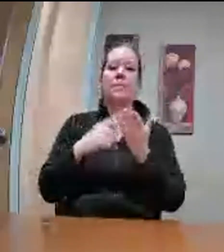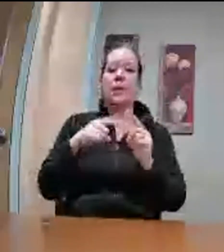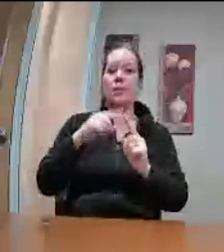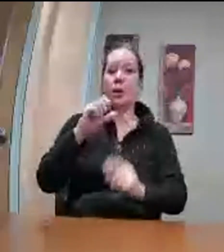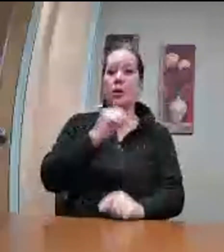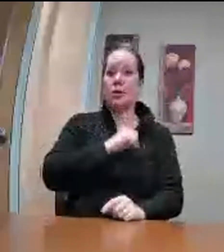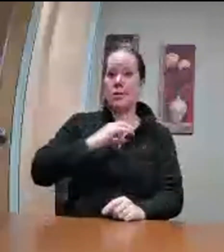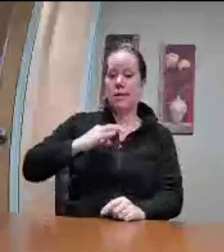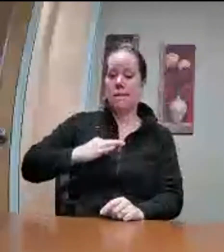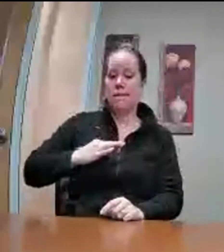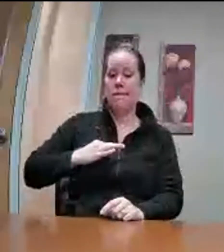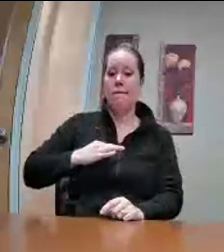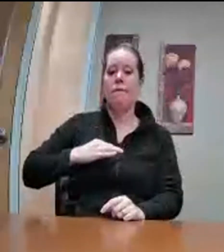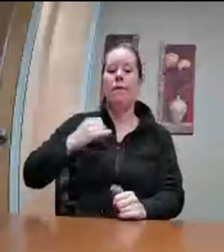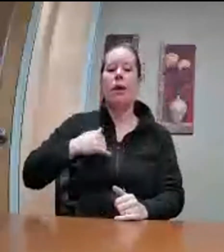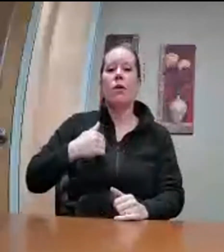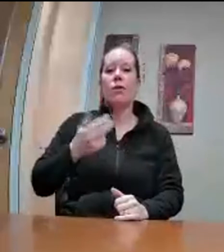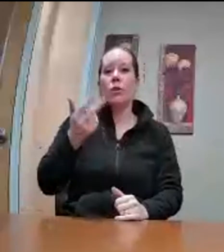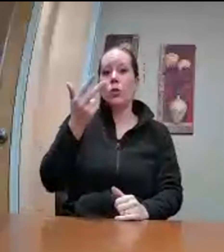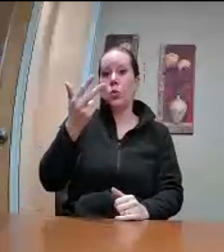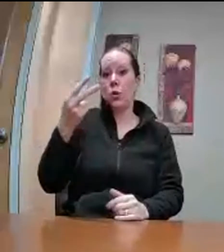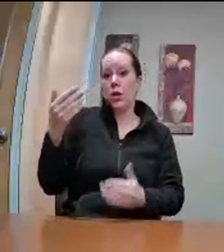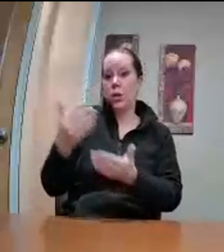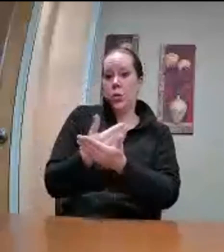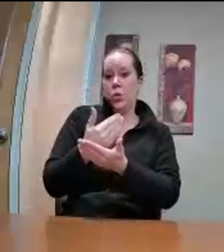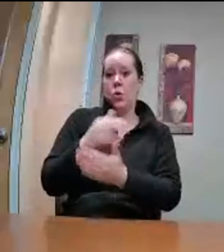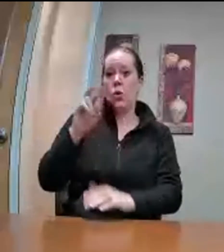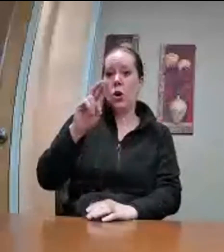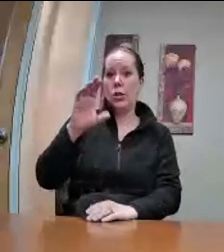So we hired 3 new resident care